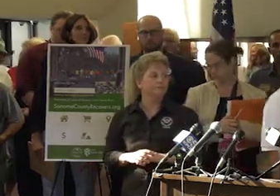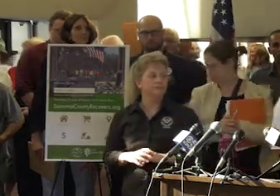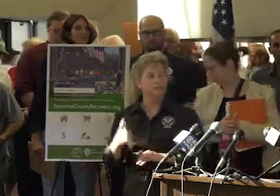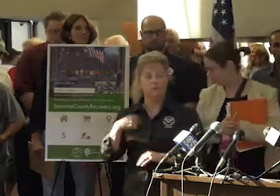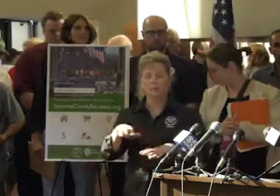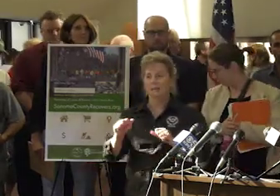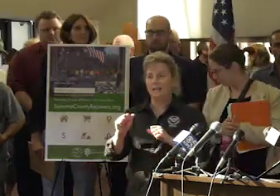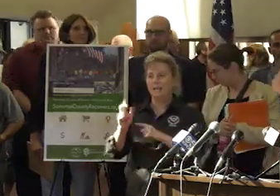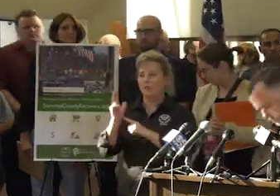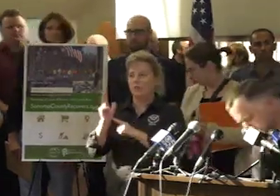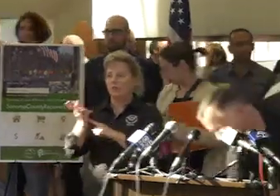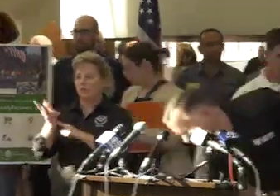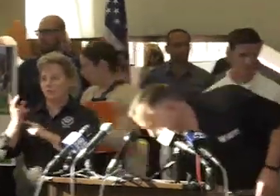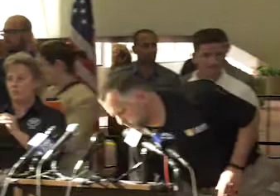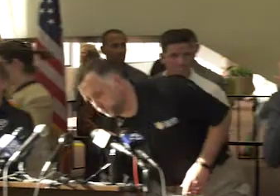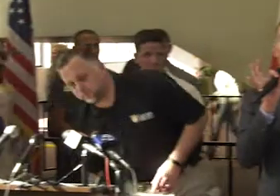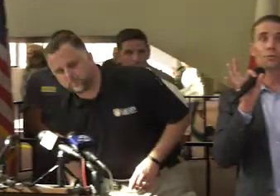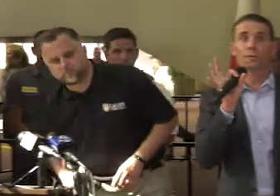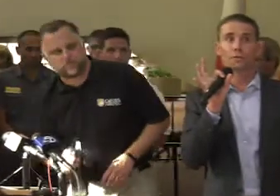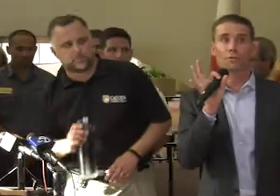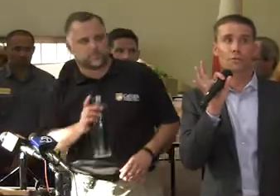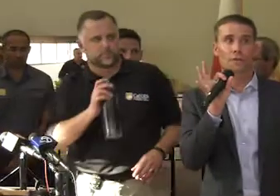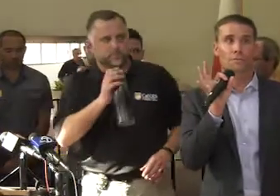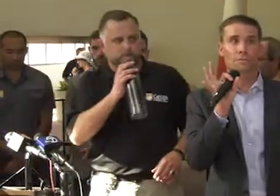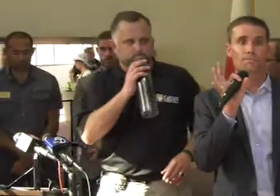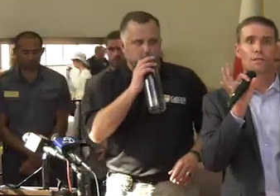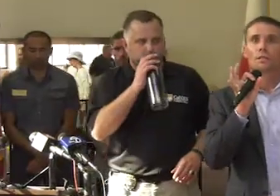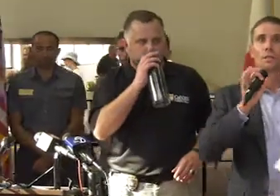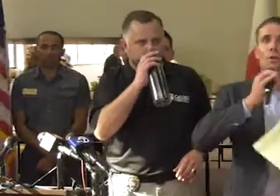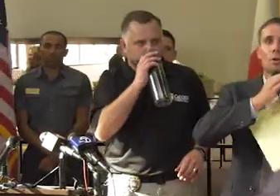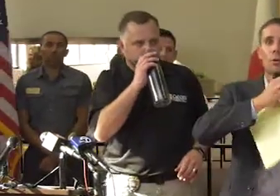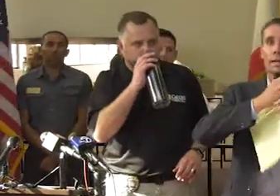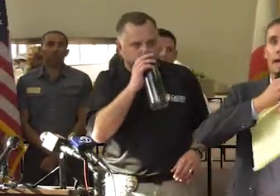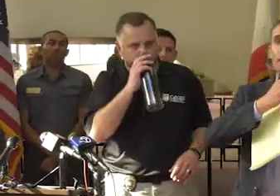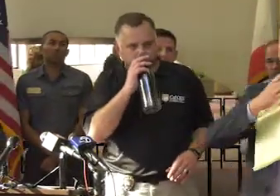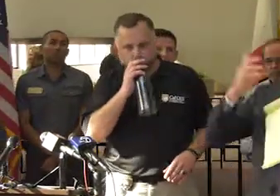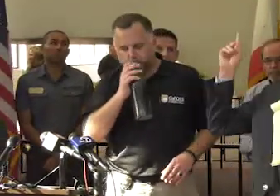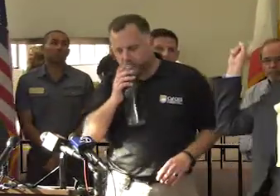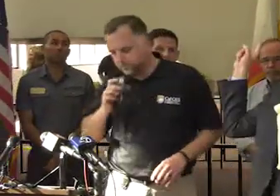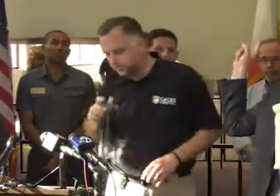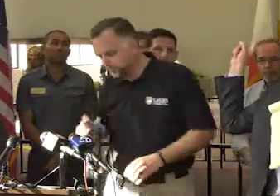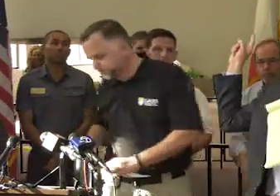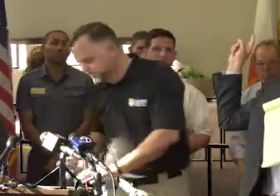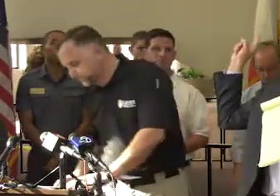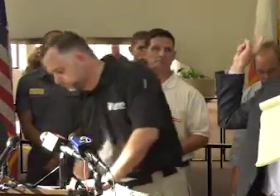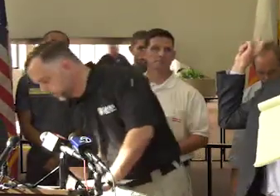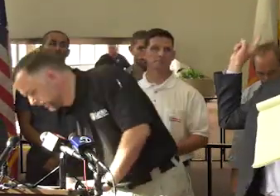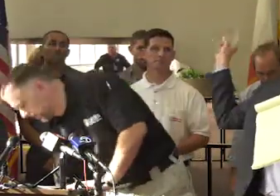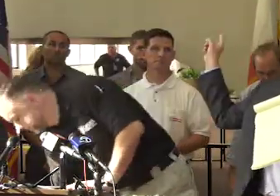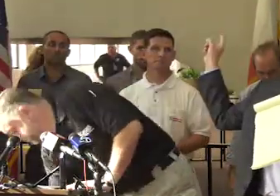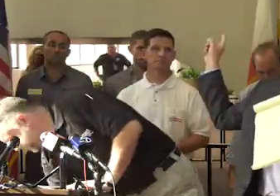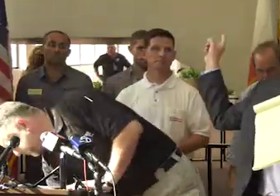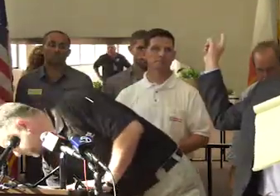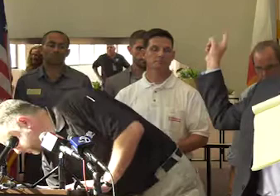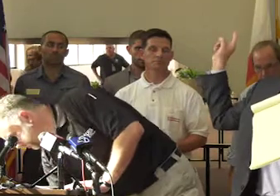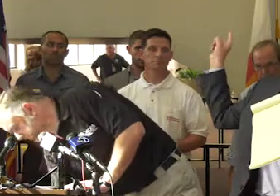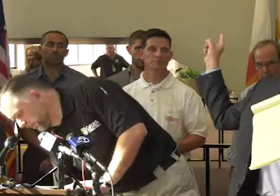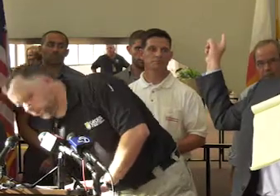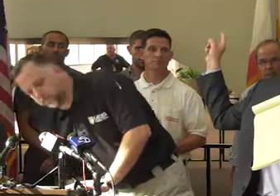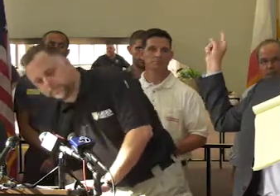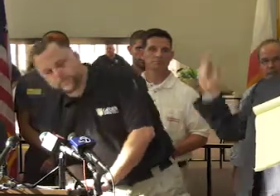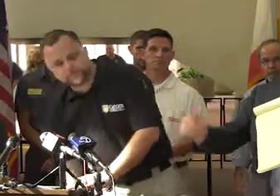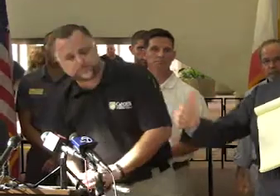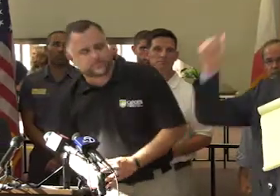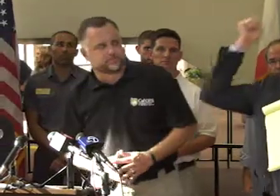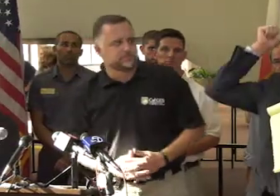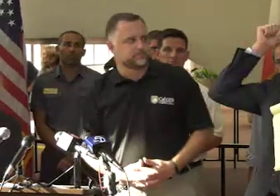So we're going to take three more questions, and here's what we're going to do. I just would like to suggest we're going to have Army Corps, Office of Emergency Services, and